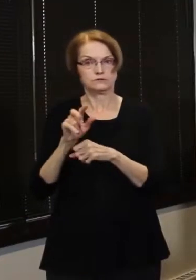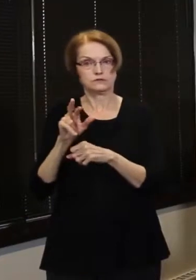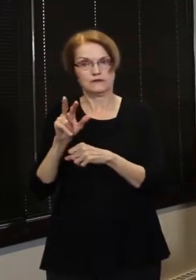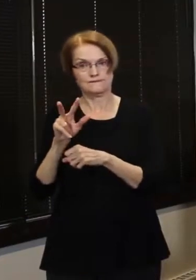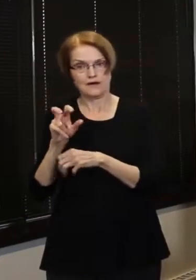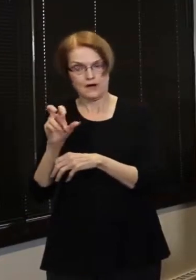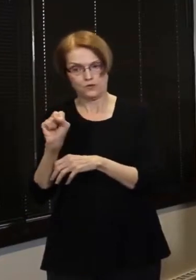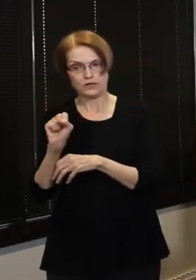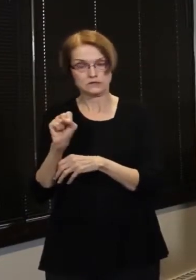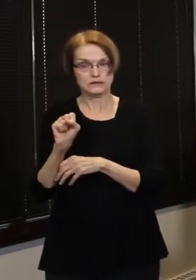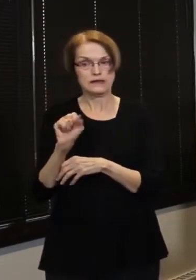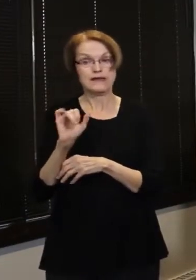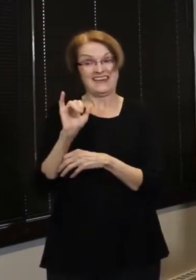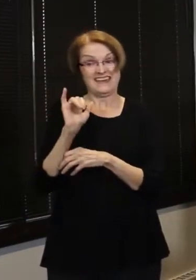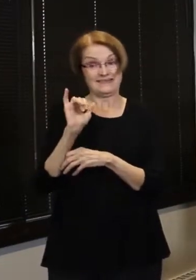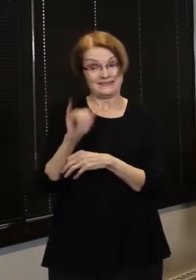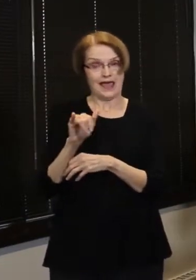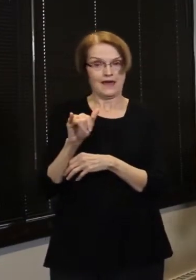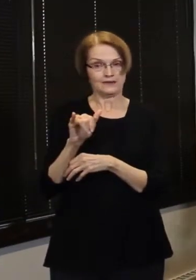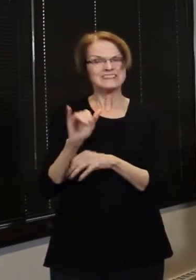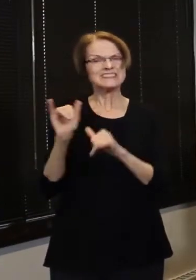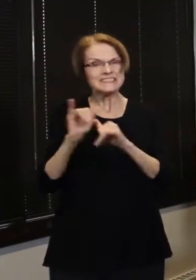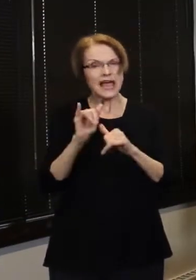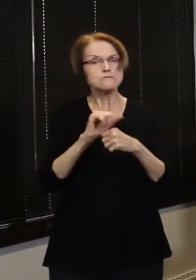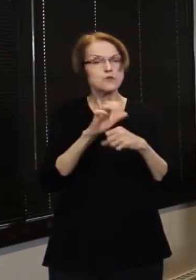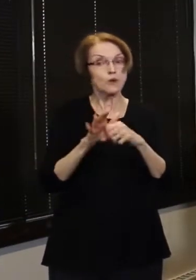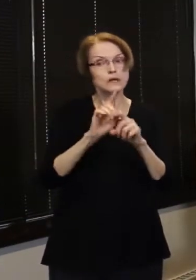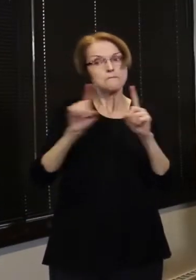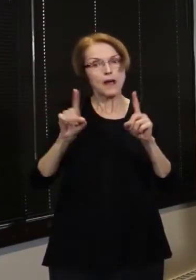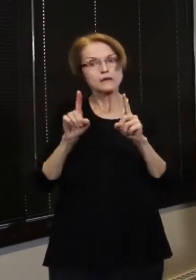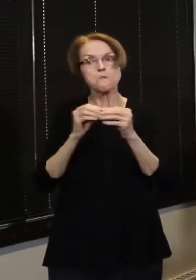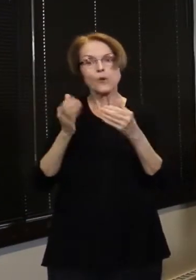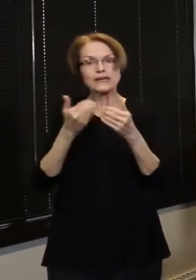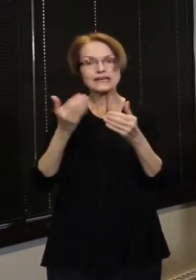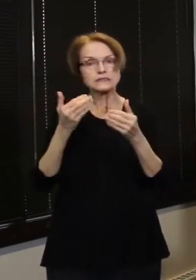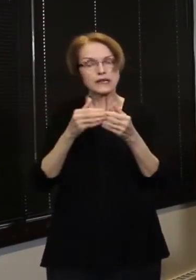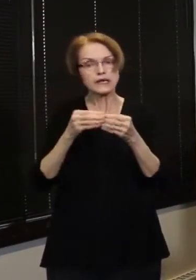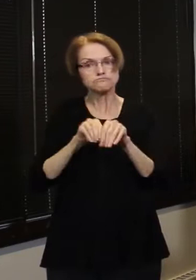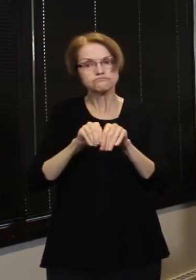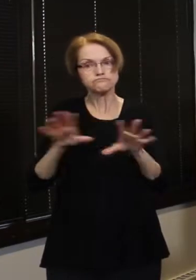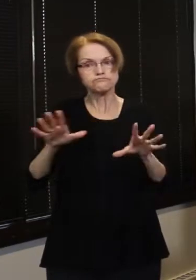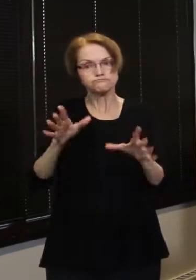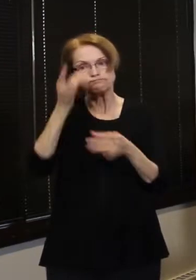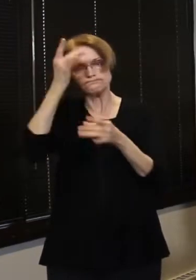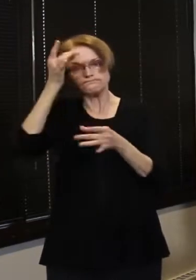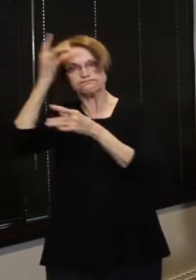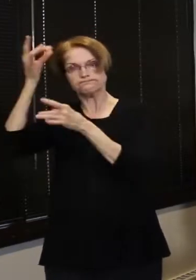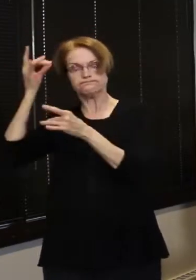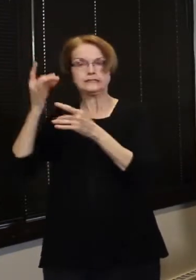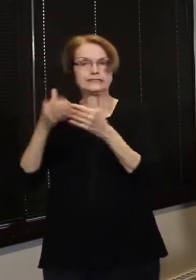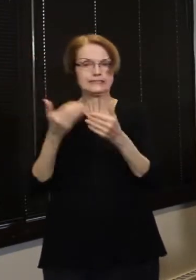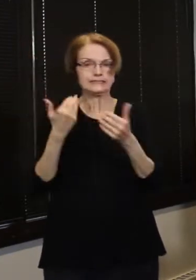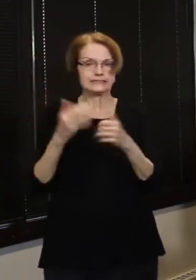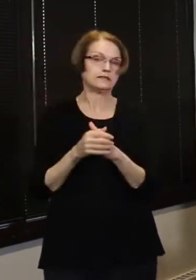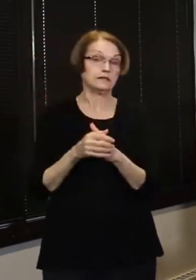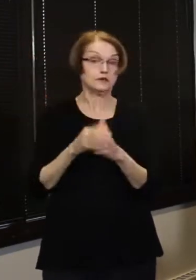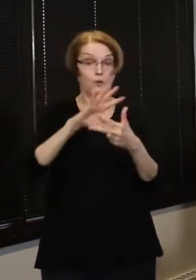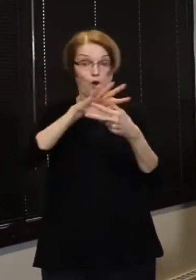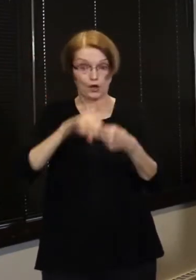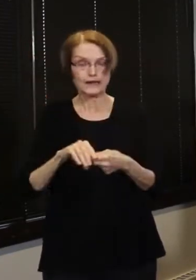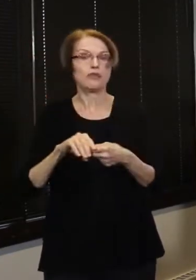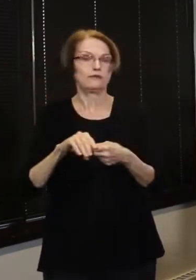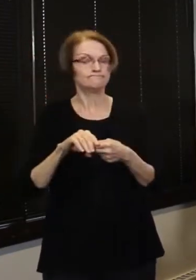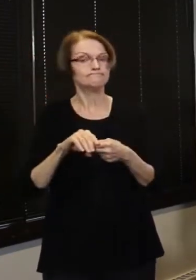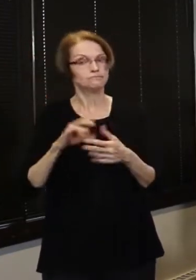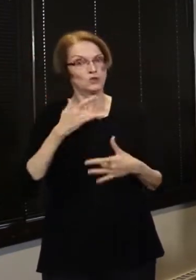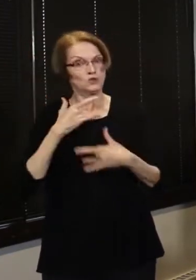reported to be more transmissible. And so when you package all these things together, it gives us a little bit of concern. So this is where we are with the model